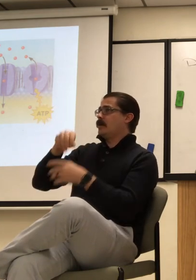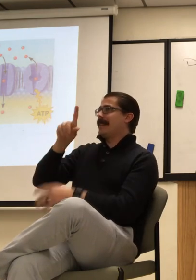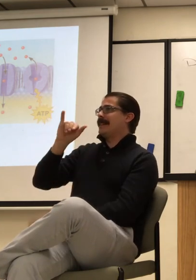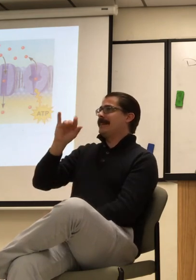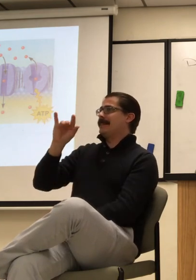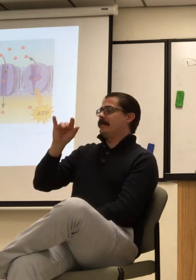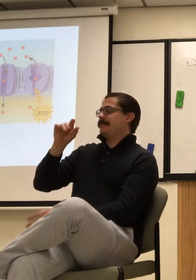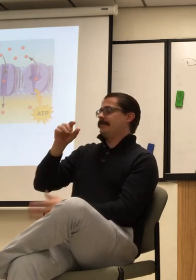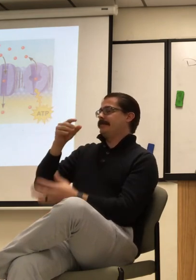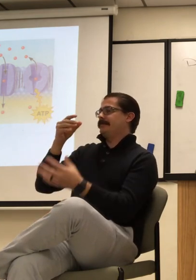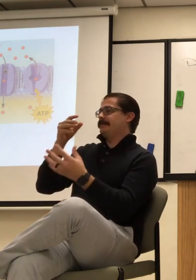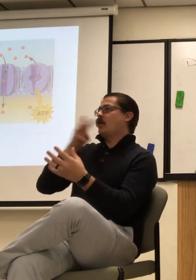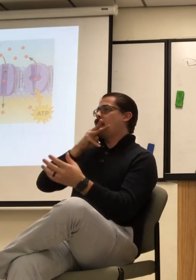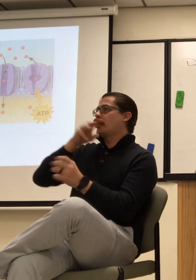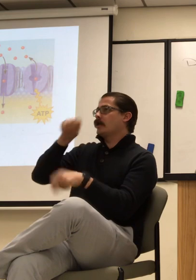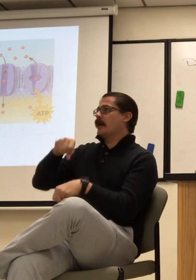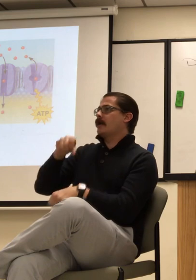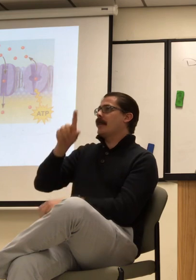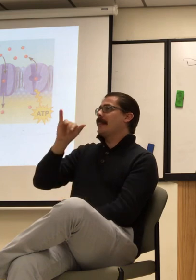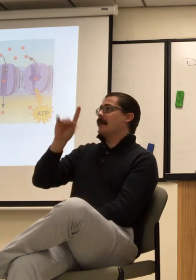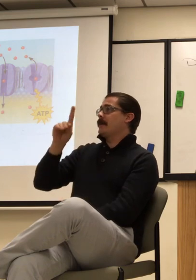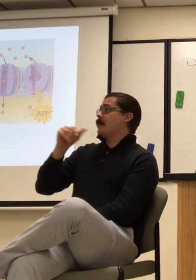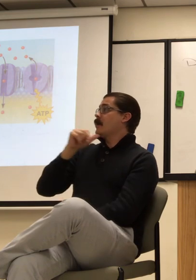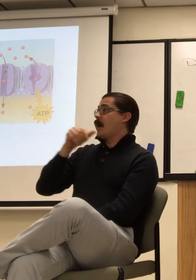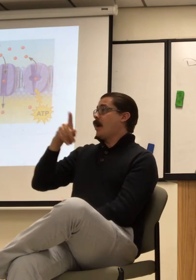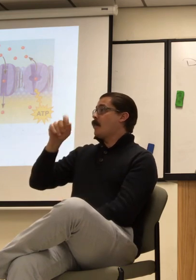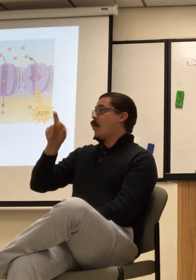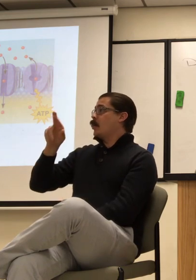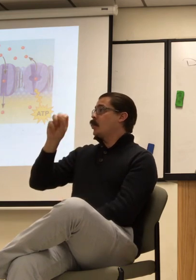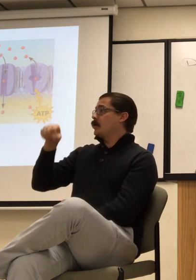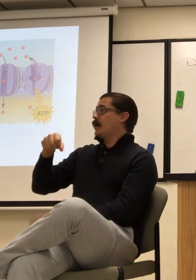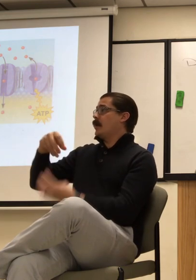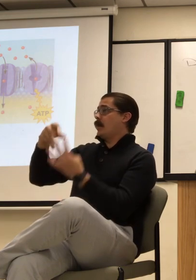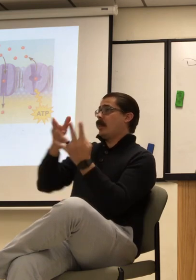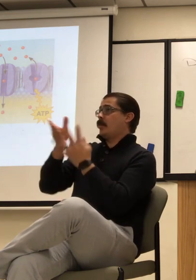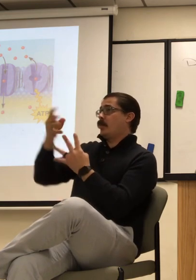nonpolar. Lipids which are nonpolar can pass through the hydrophobic zone.